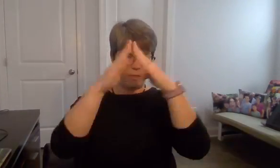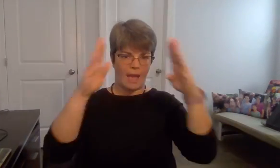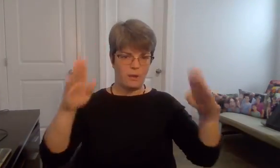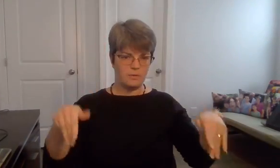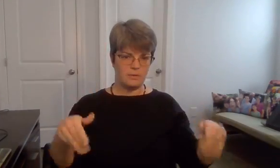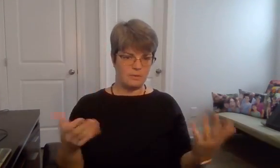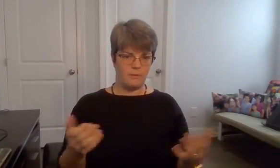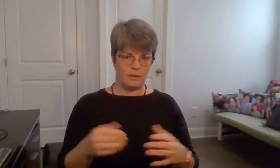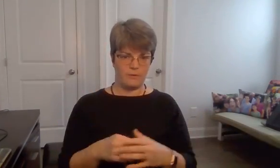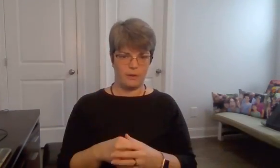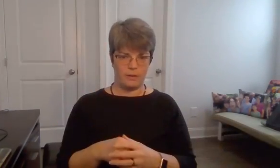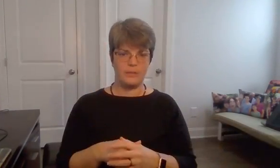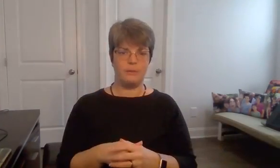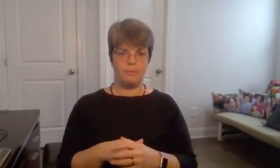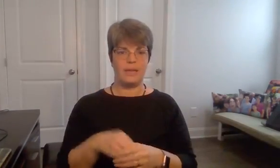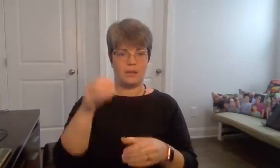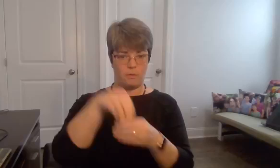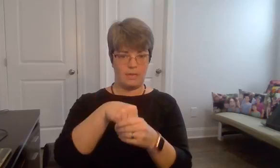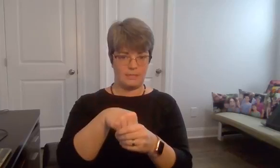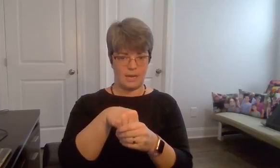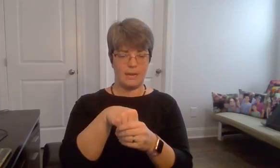the house, whatever you're going into. But yeah, go inside.